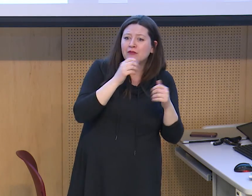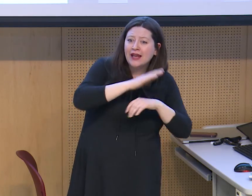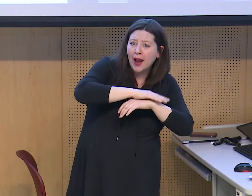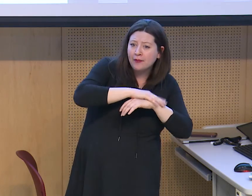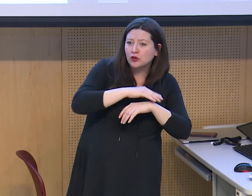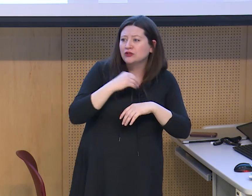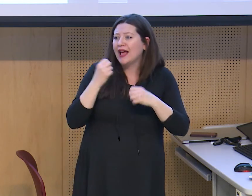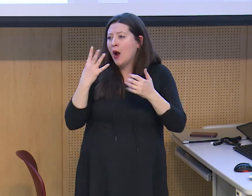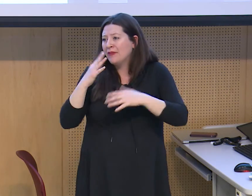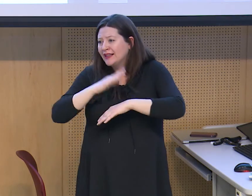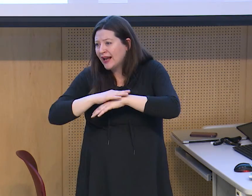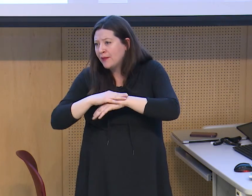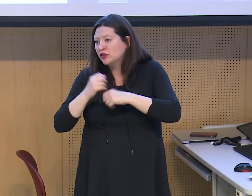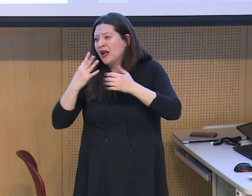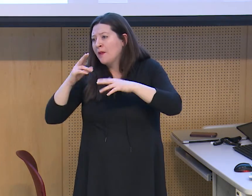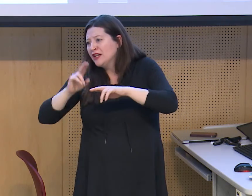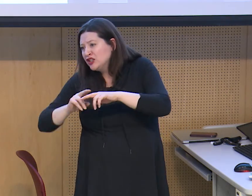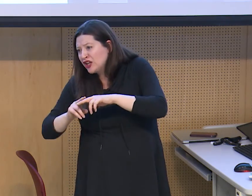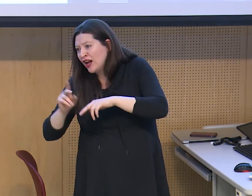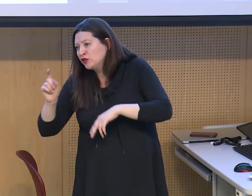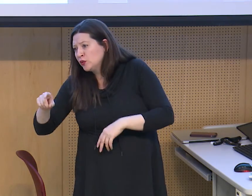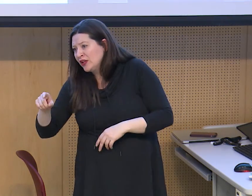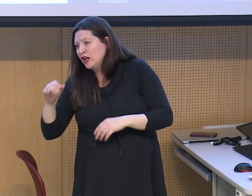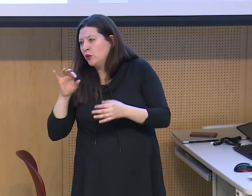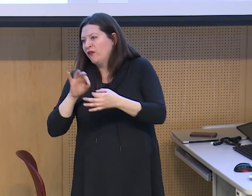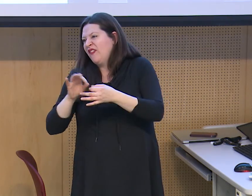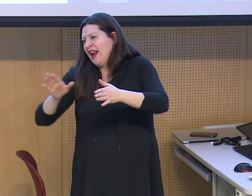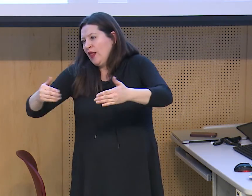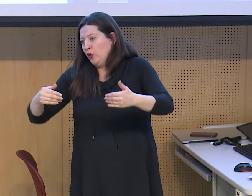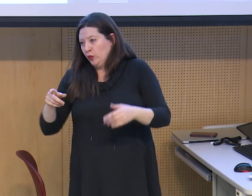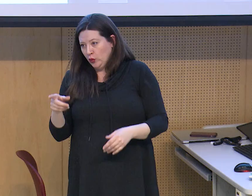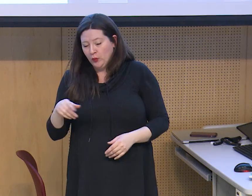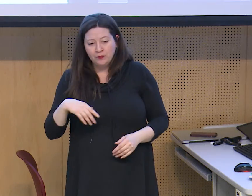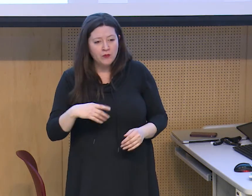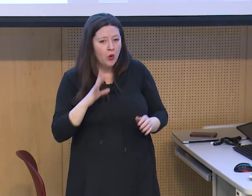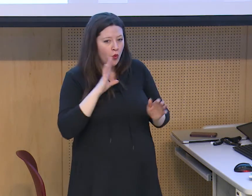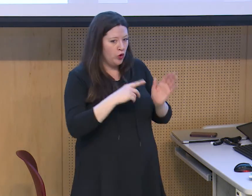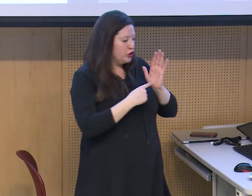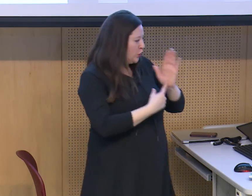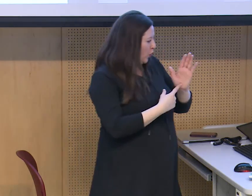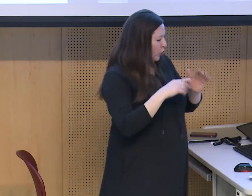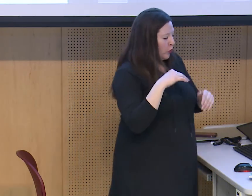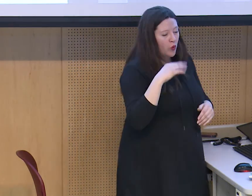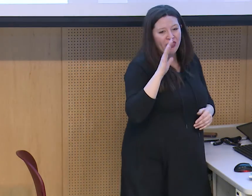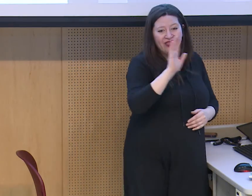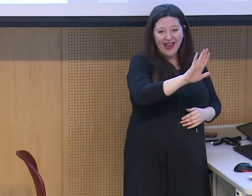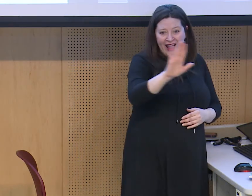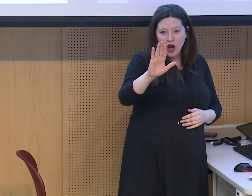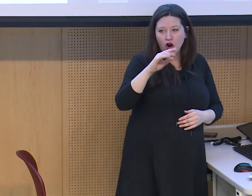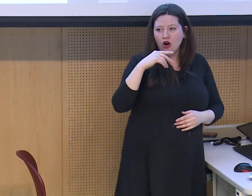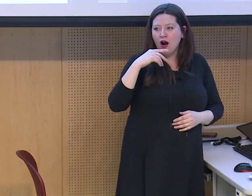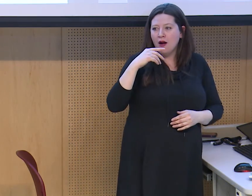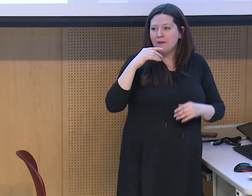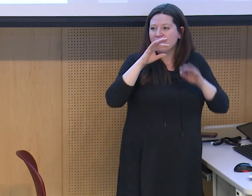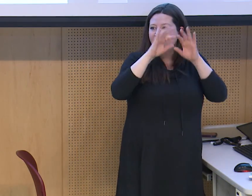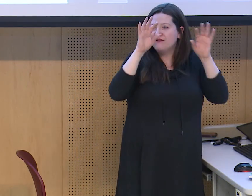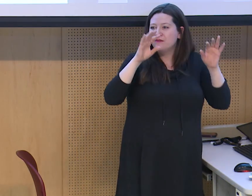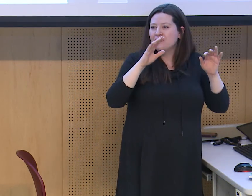to figure out how many tables will fit in a room, how many chairs you would need or that would fit in a space. And they'll be